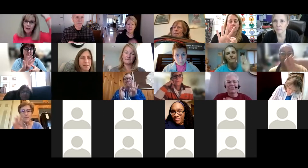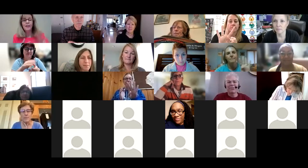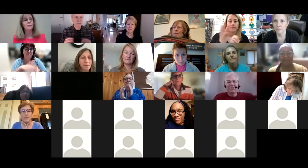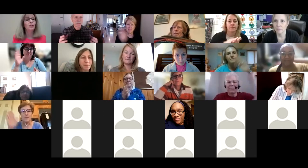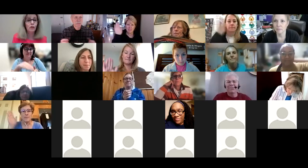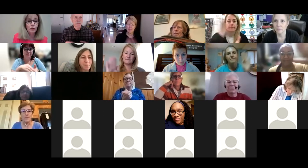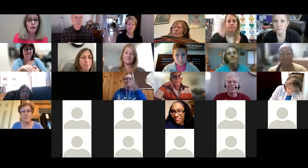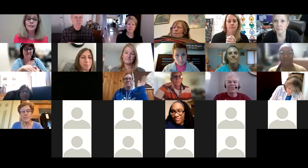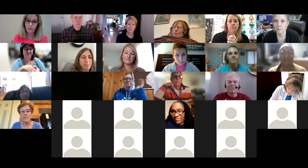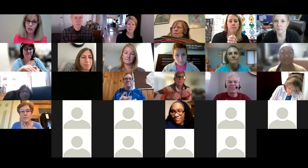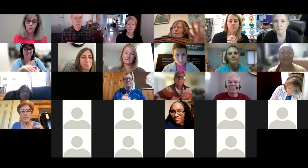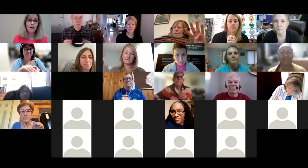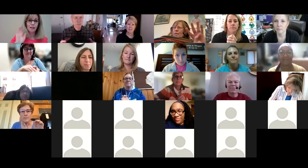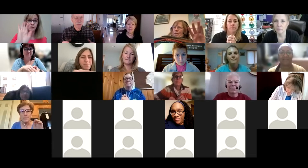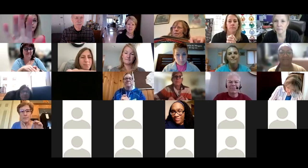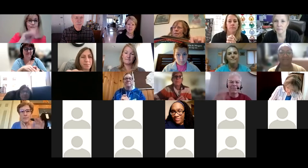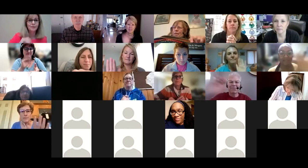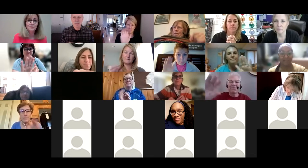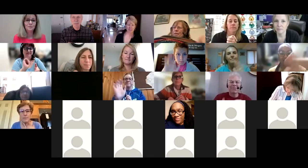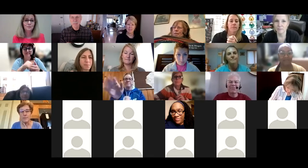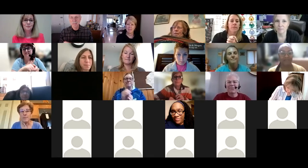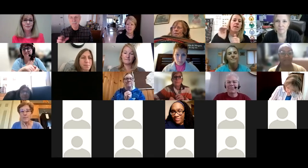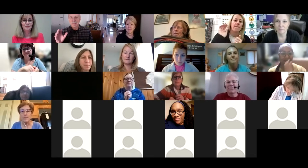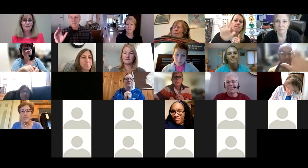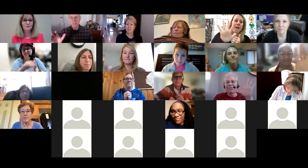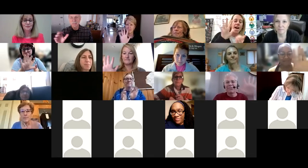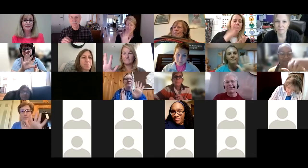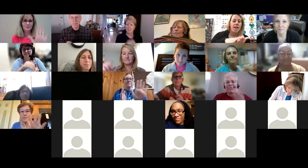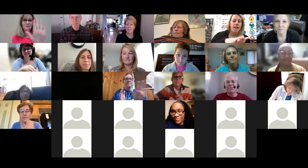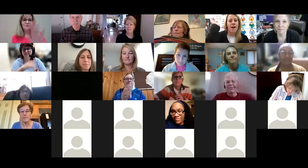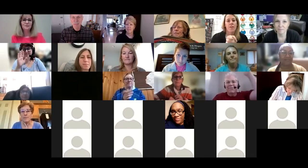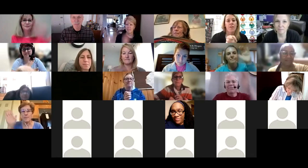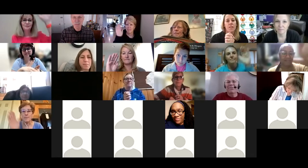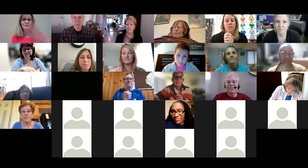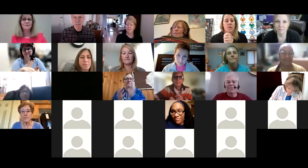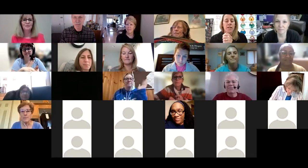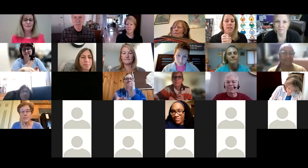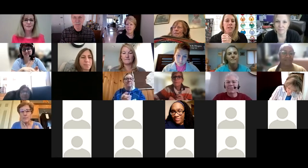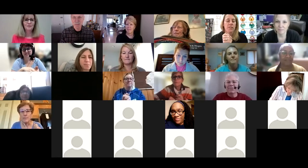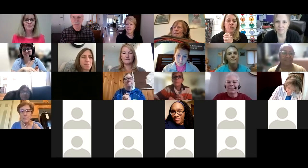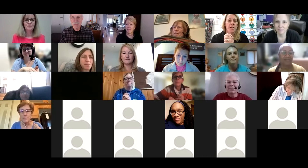my favorite dessert is fudgy brownies. Five, my favorite dessert is cherry pie.